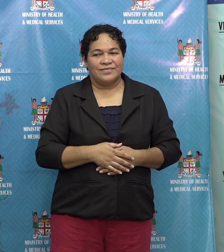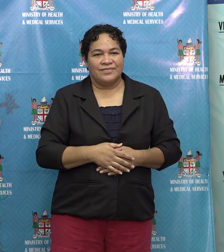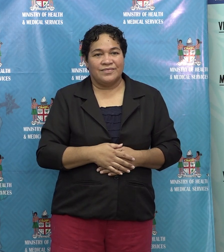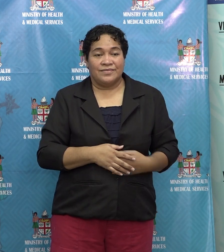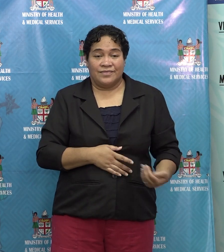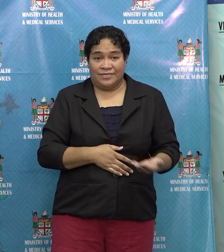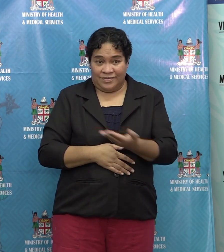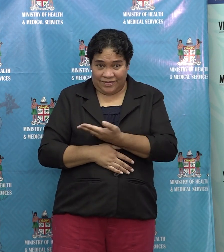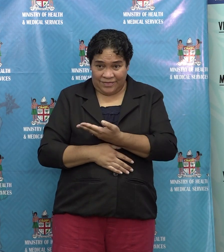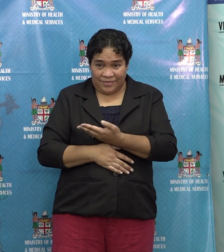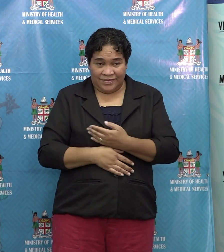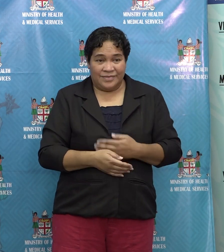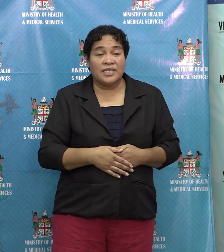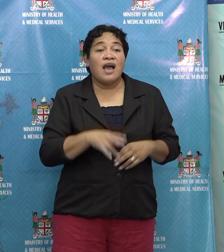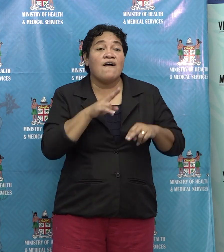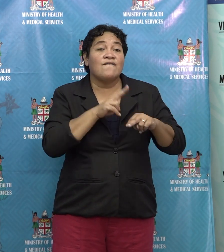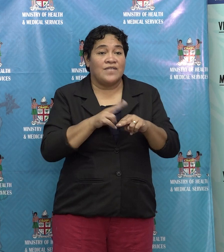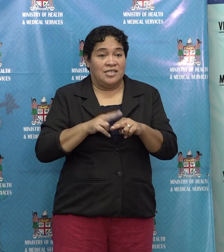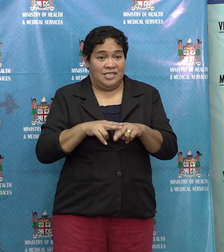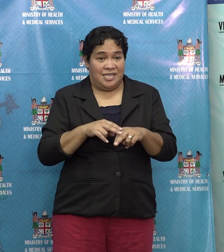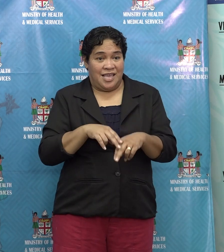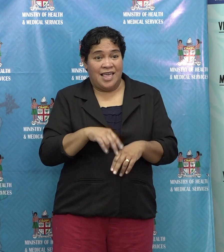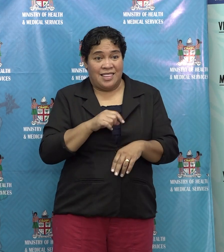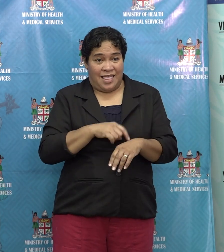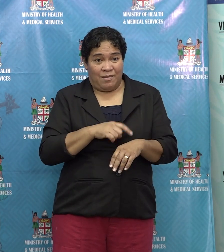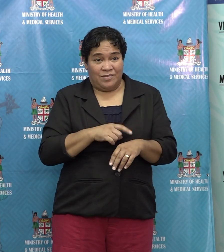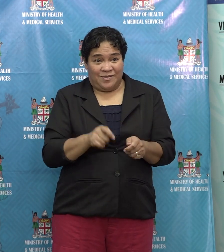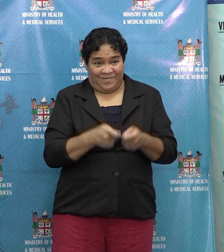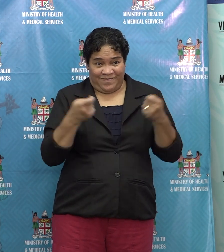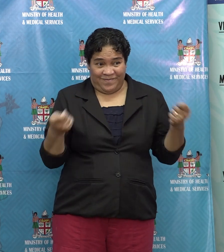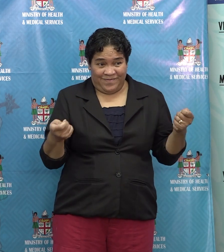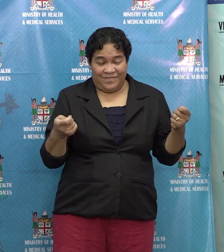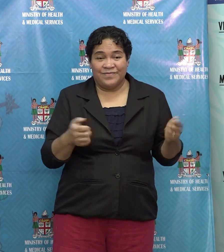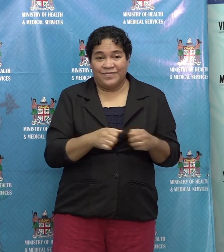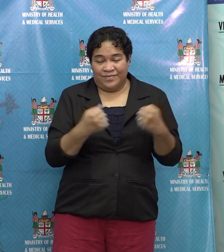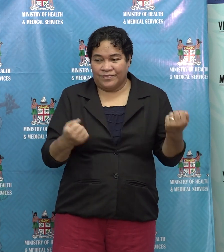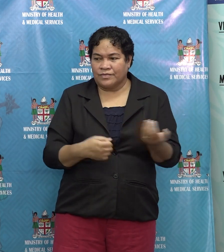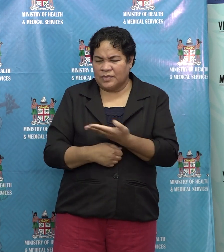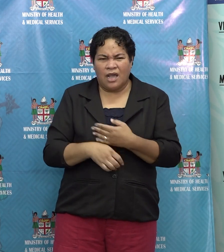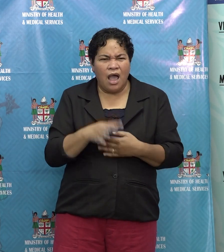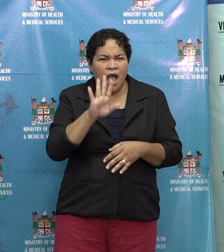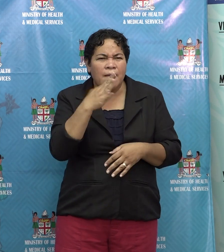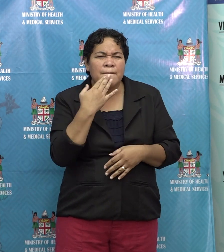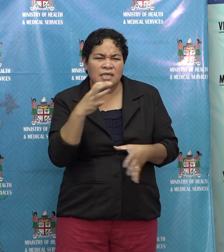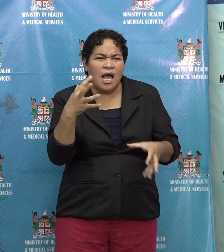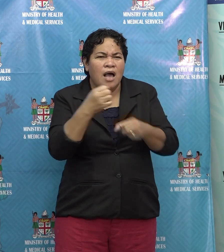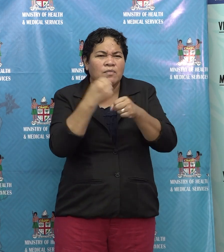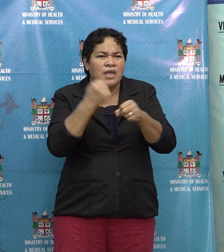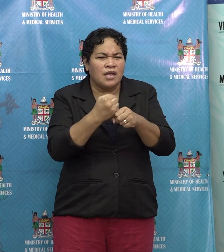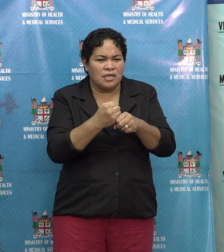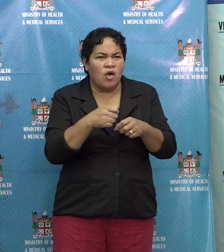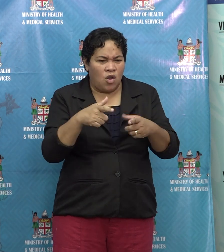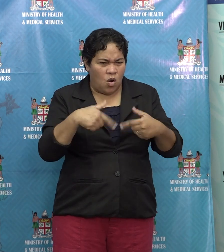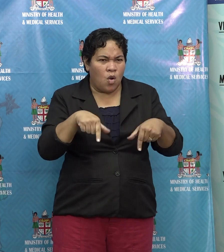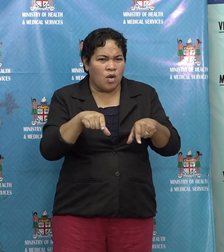So, Litya Rava from Fiji Times. Maybe you could just give an update on the local cases, and that is on whether it's from